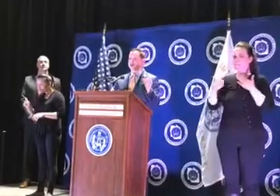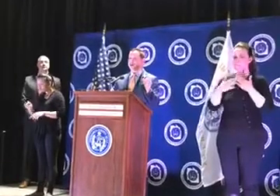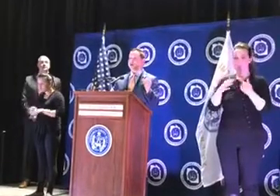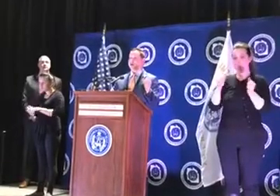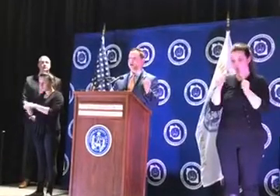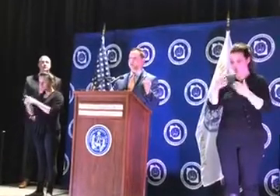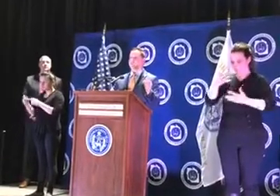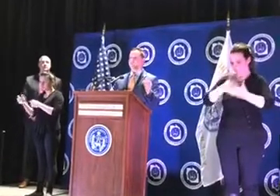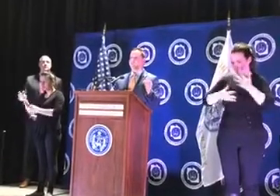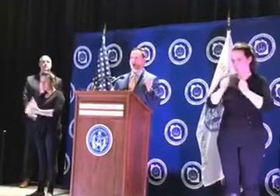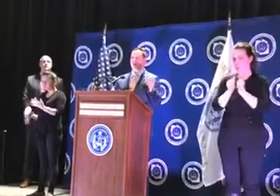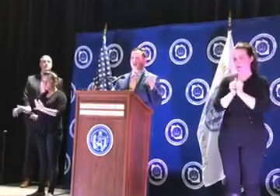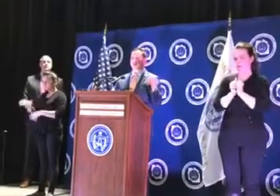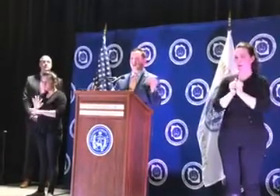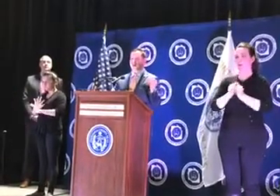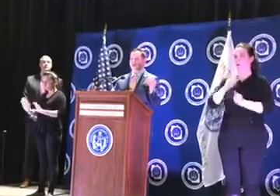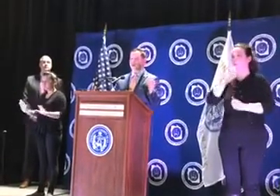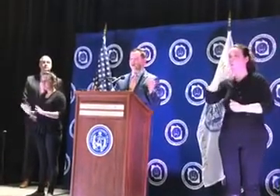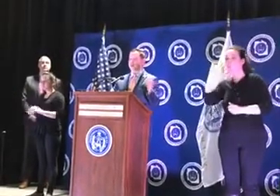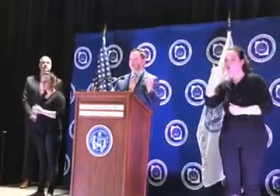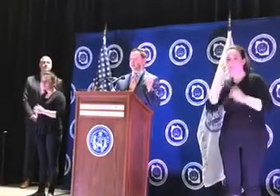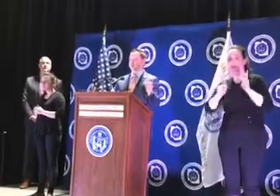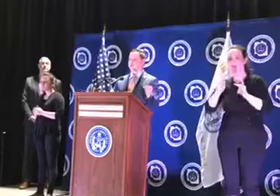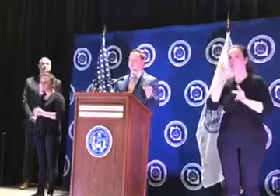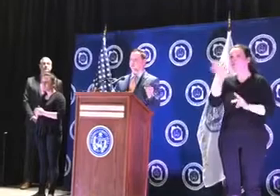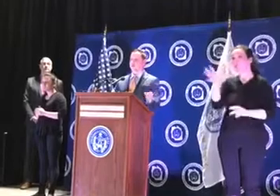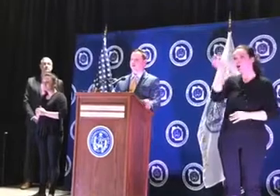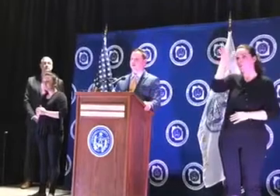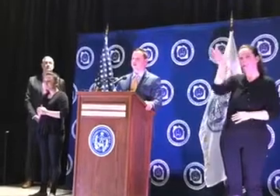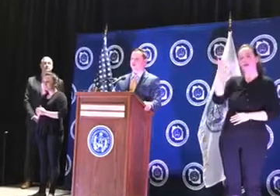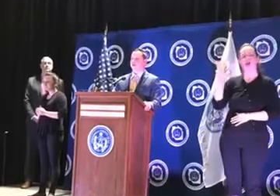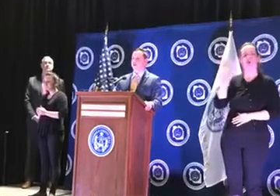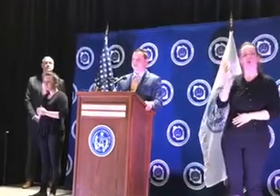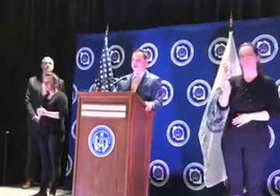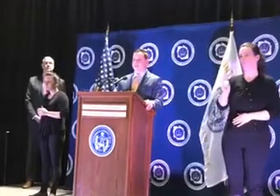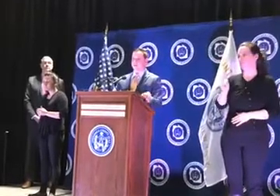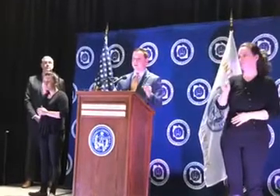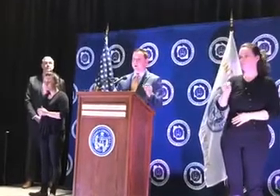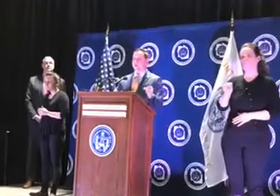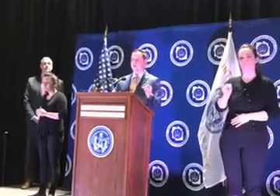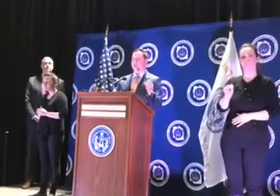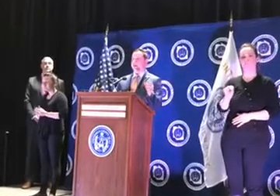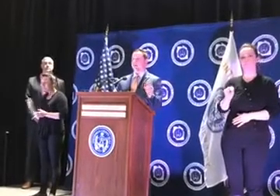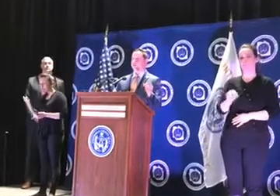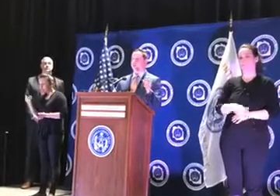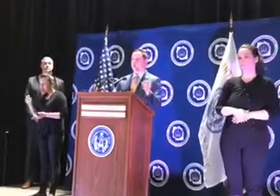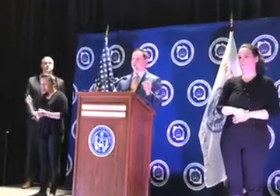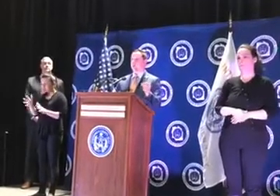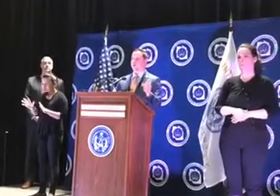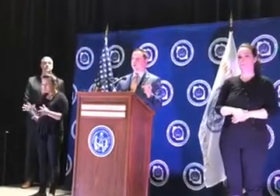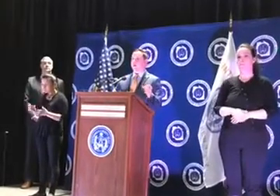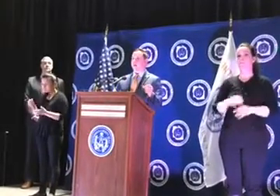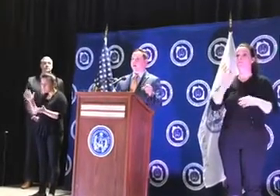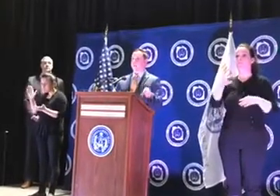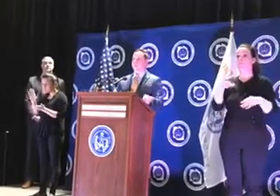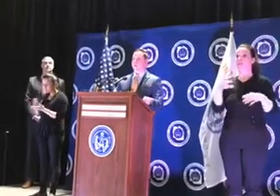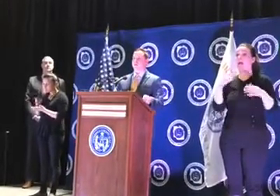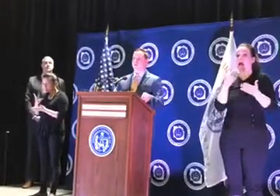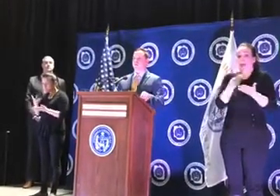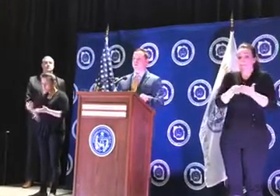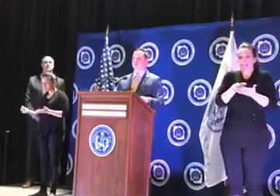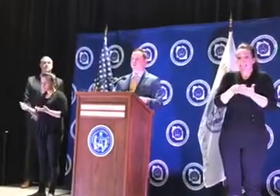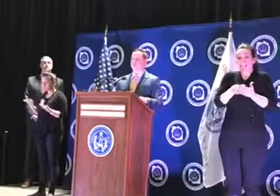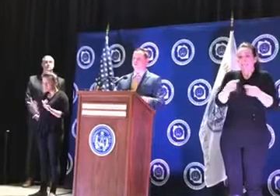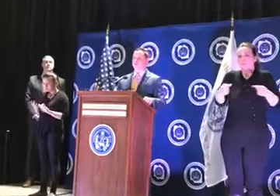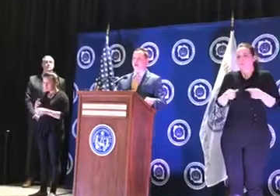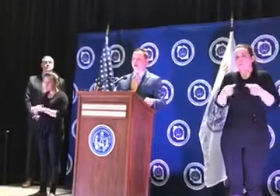of you are emailing us talking about that economic pain that is becoming a reality. The fastest way we get to normal is by implementing